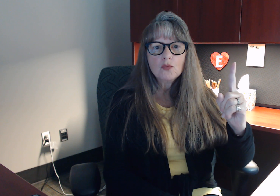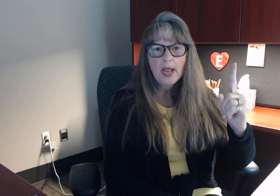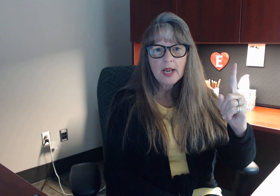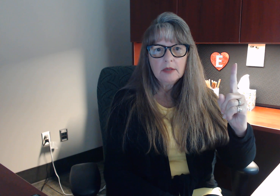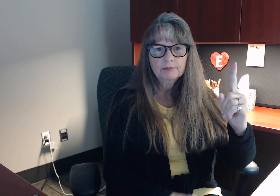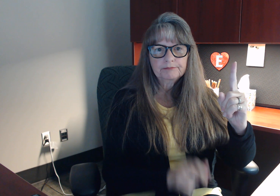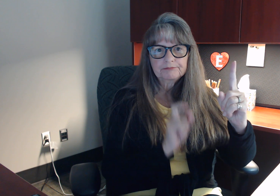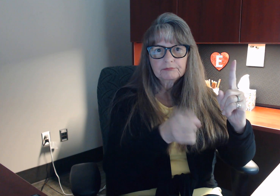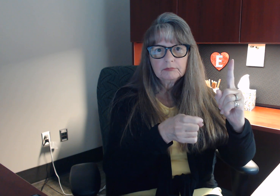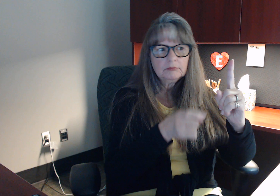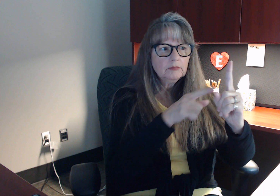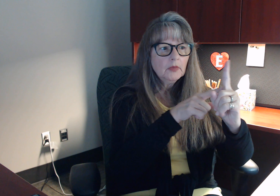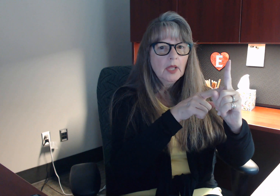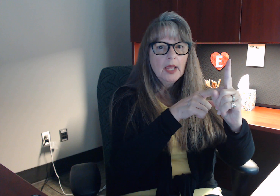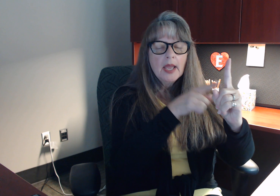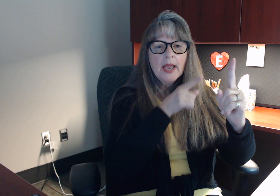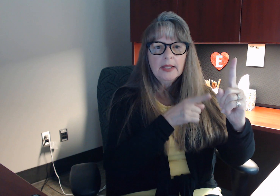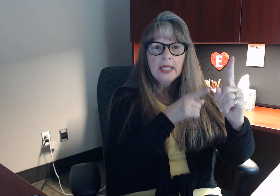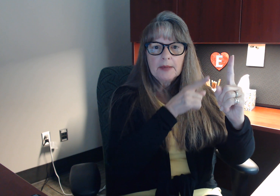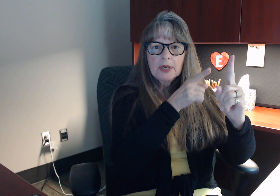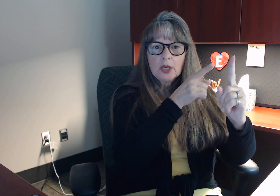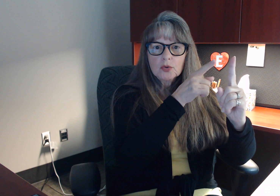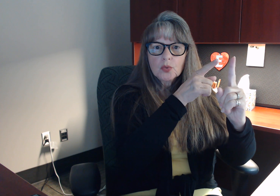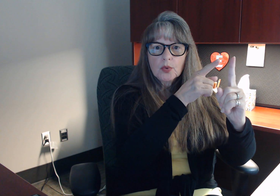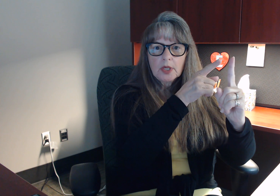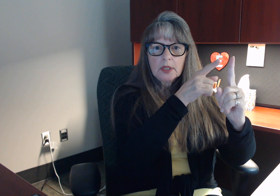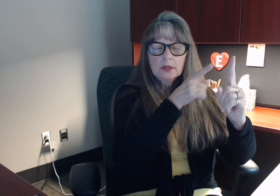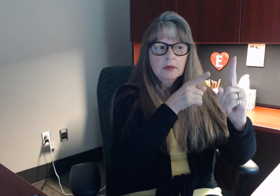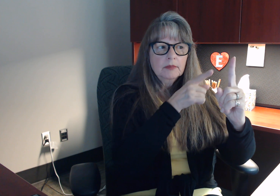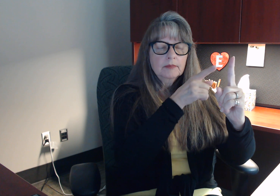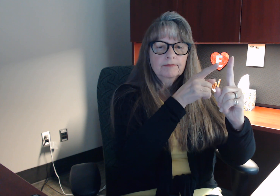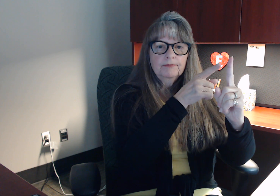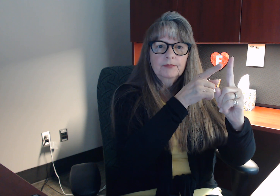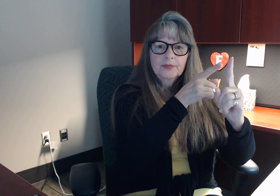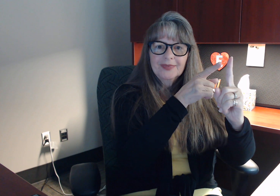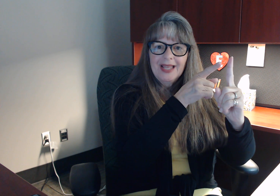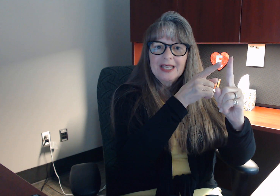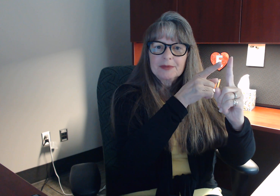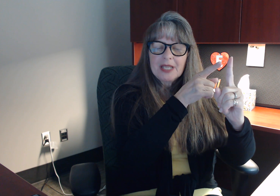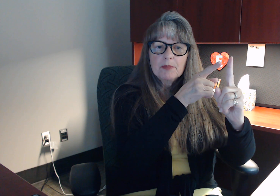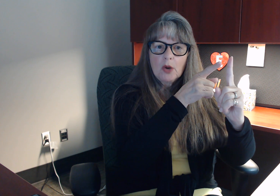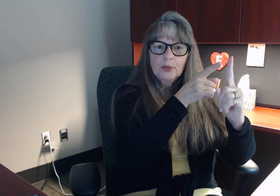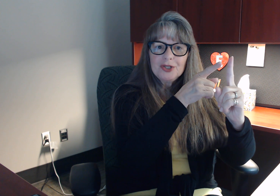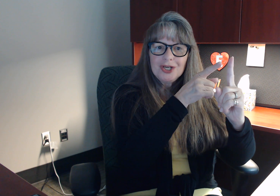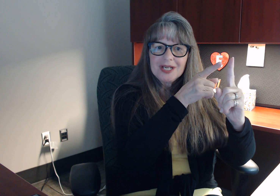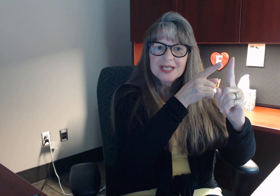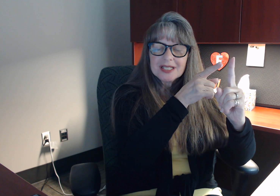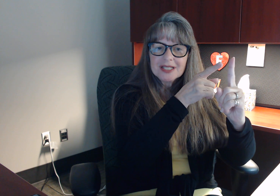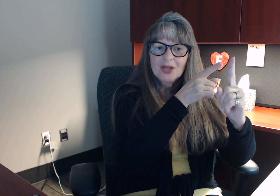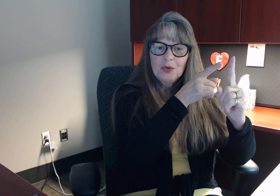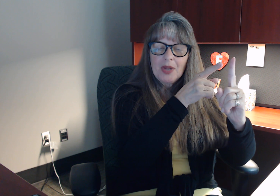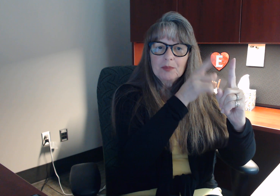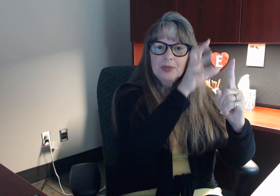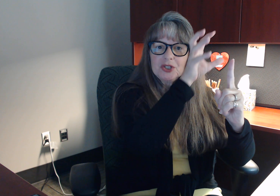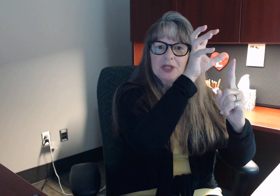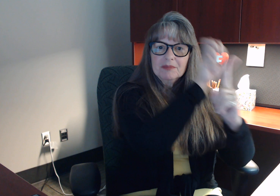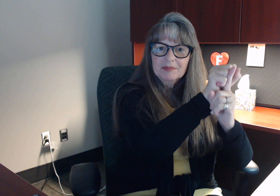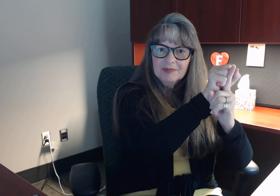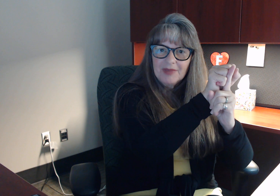donate, and then I'm going to go toward it. Say I'm not reaching it. The only way I can